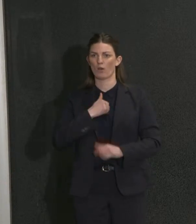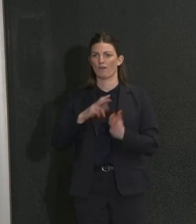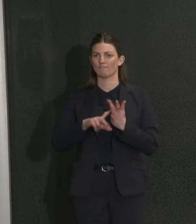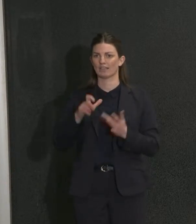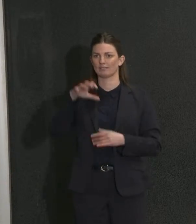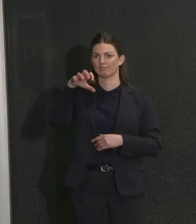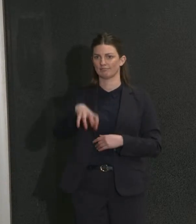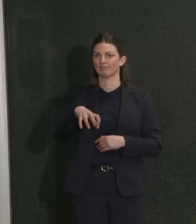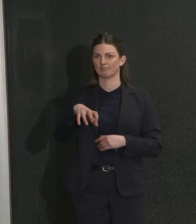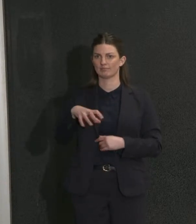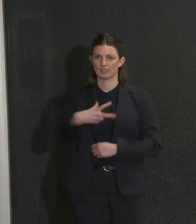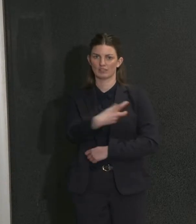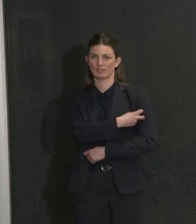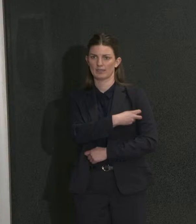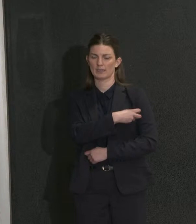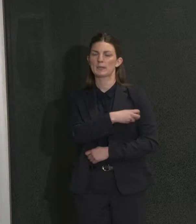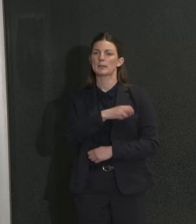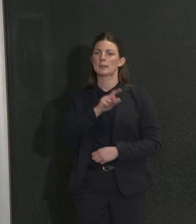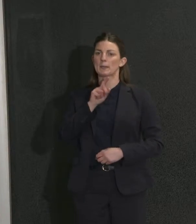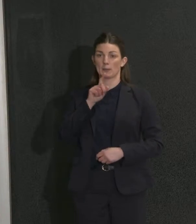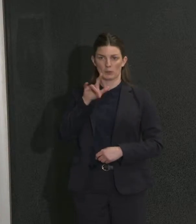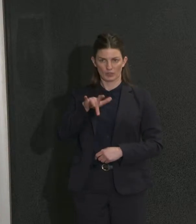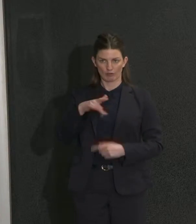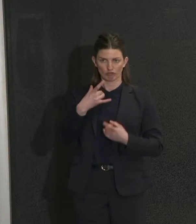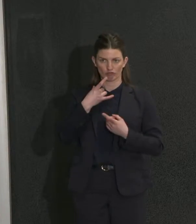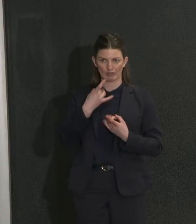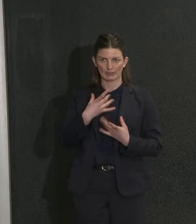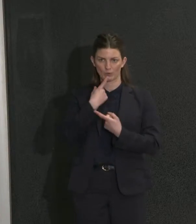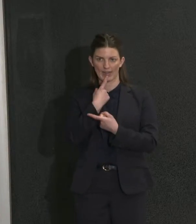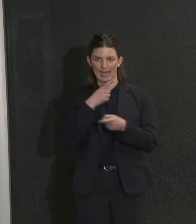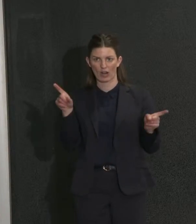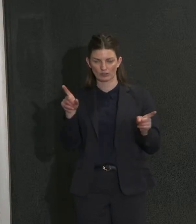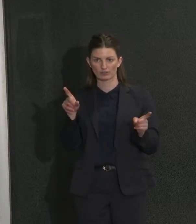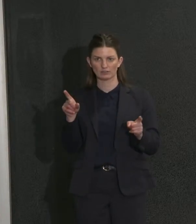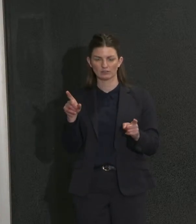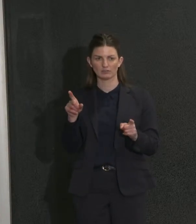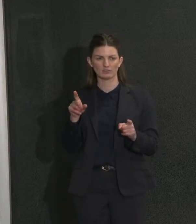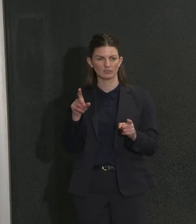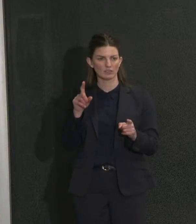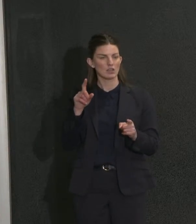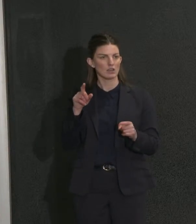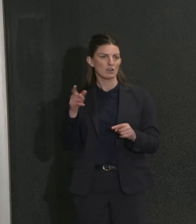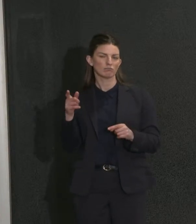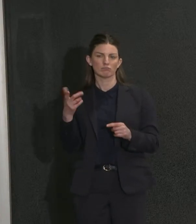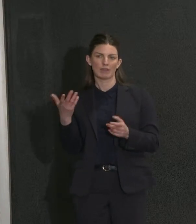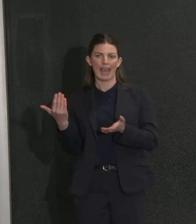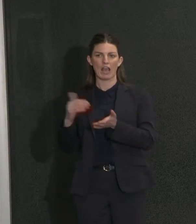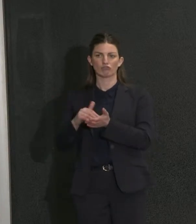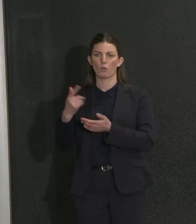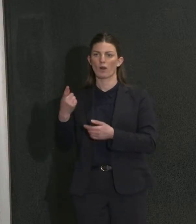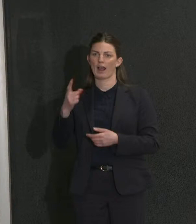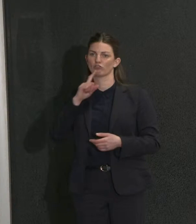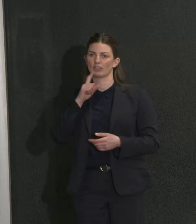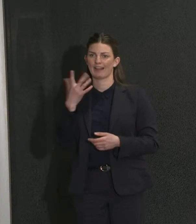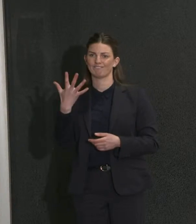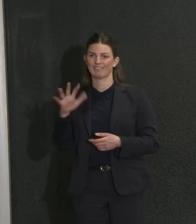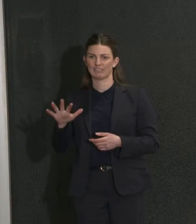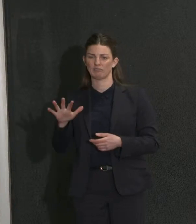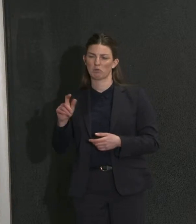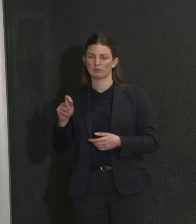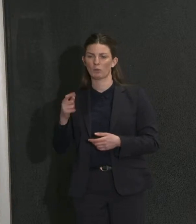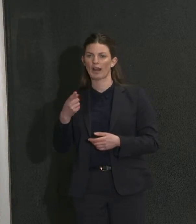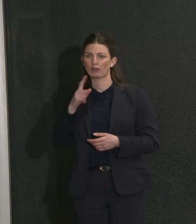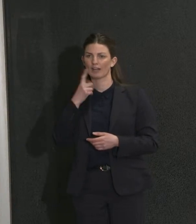soon. In terms of the additional just under, I can't remember the exact number, but it's as good as 150,000 doses that the Prime Minister confirmed to